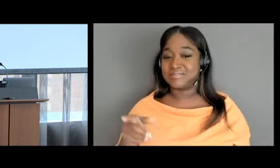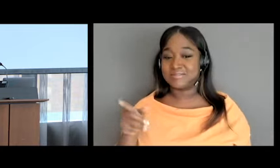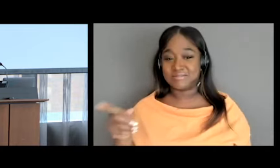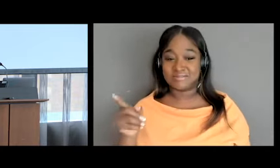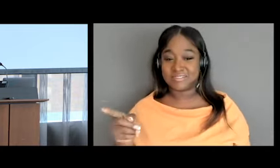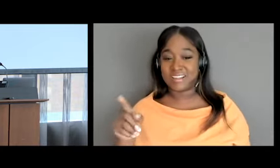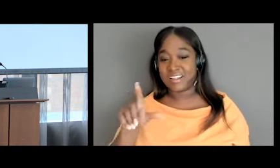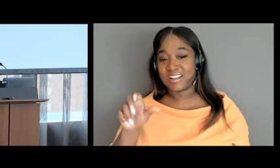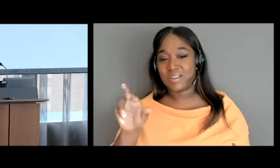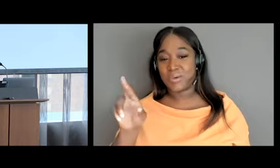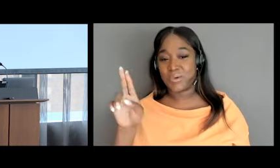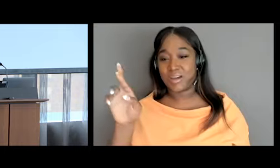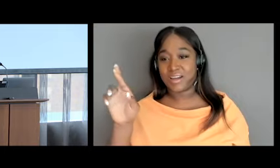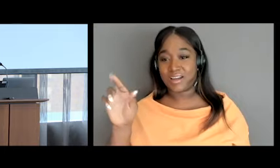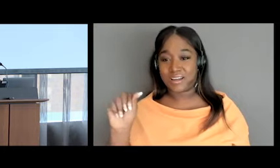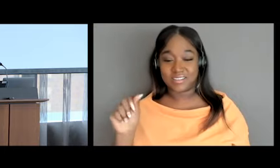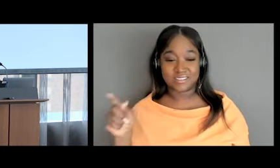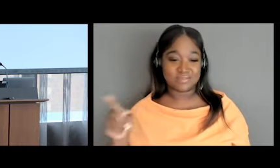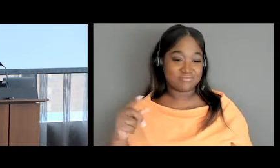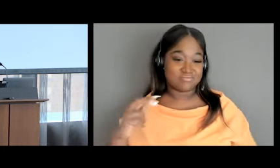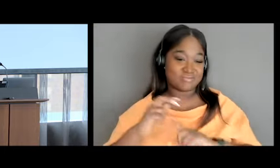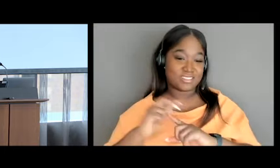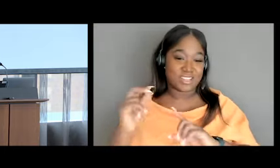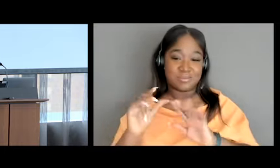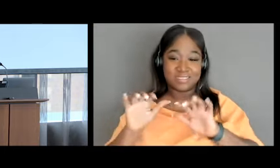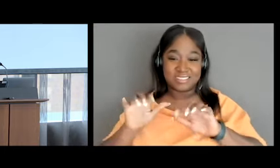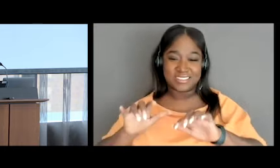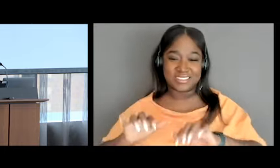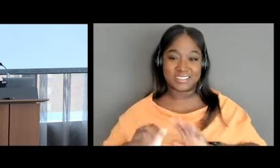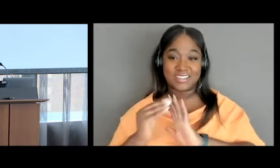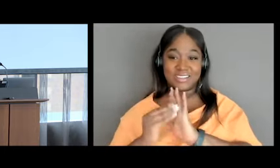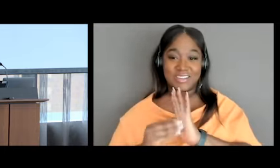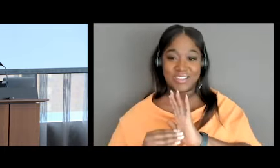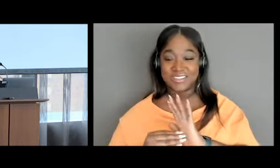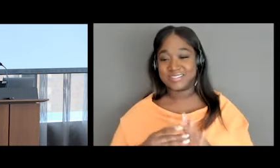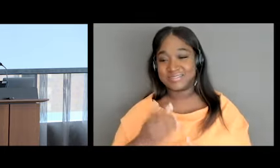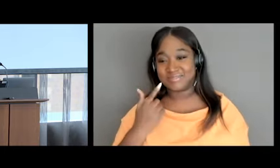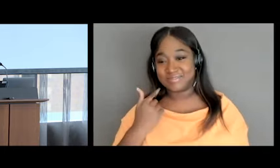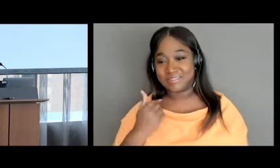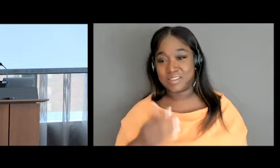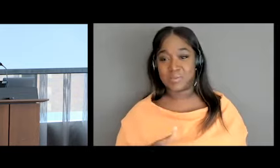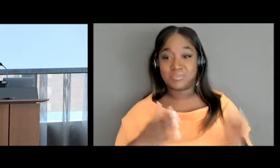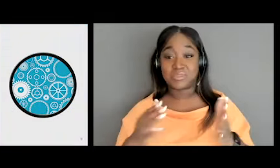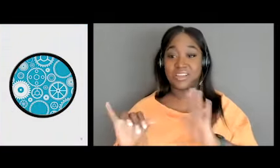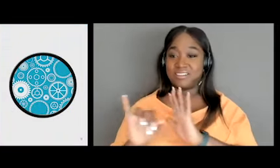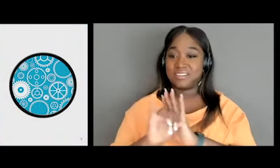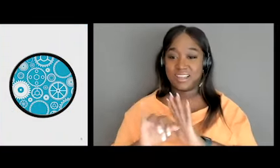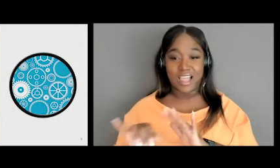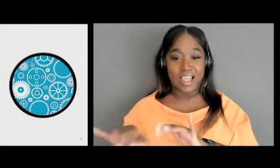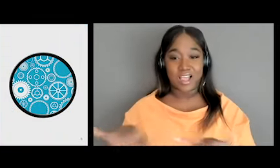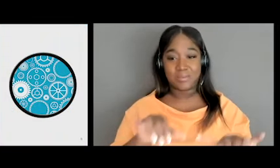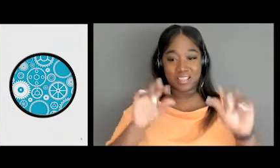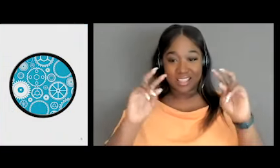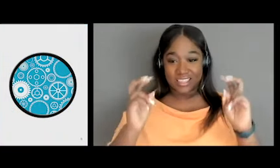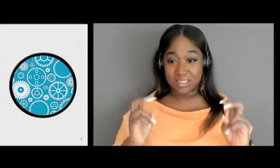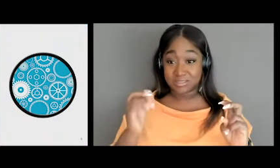And then I'd like to identify some common themes and ideas and identify any places where we might disagree on what